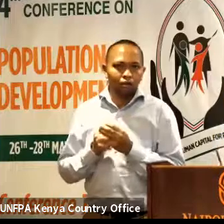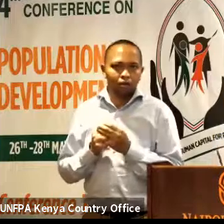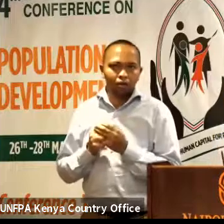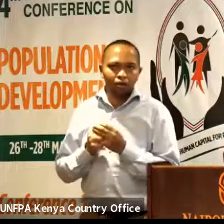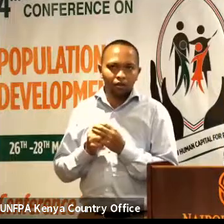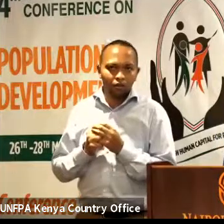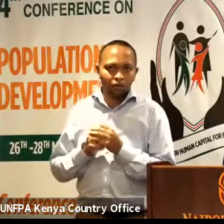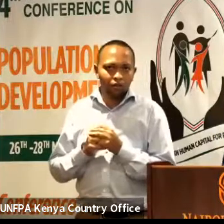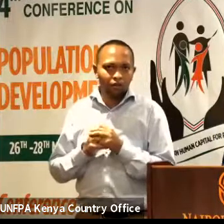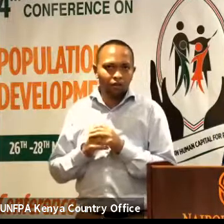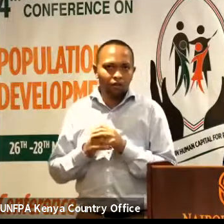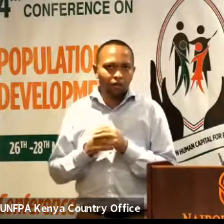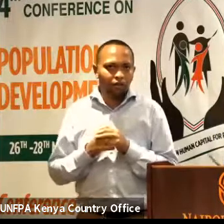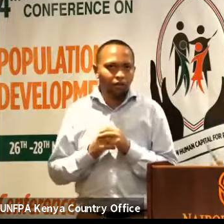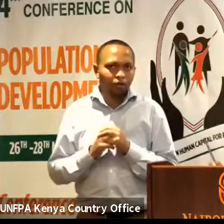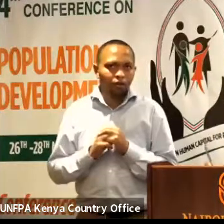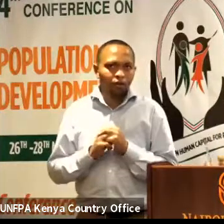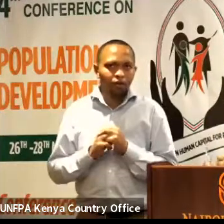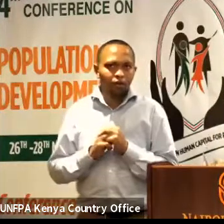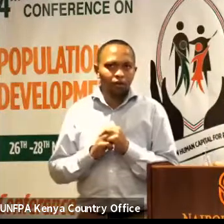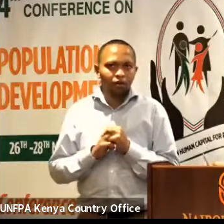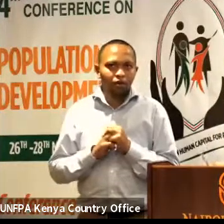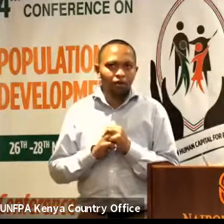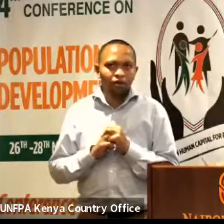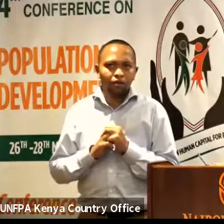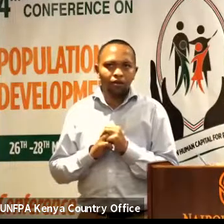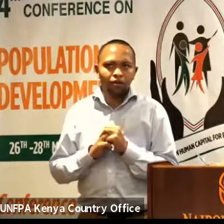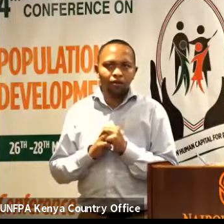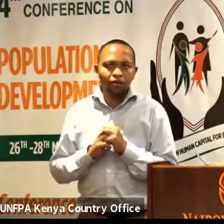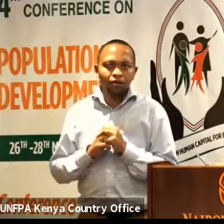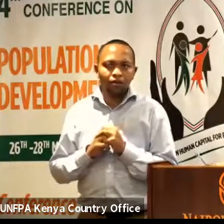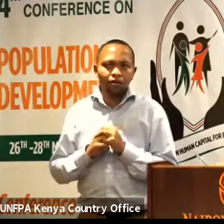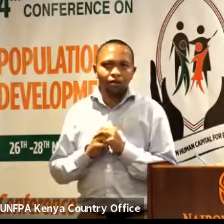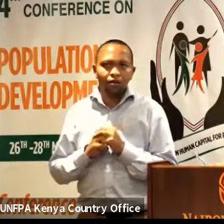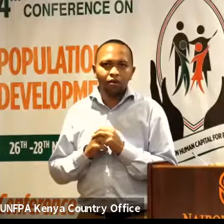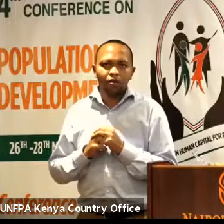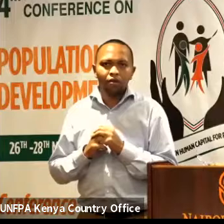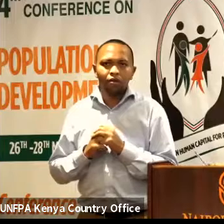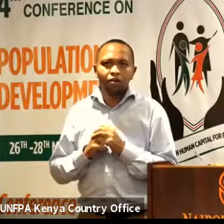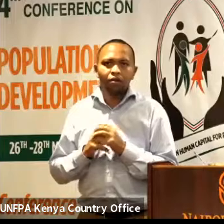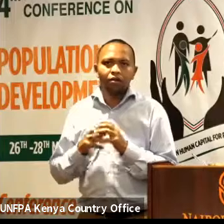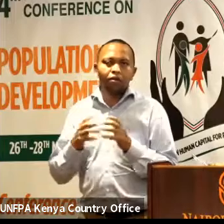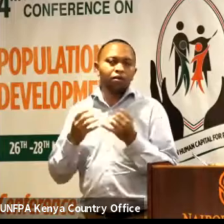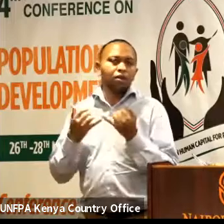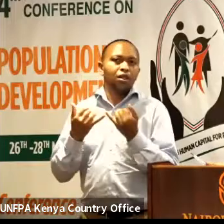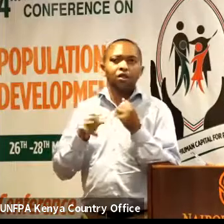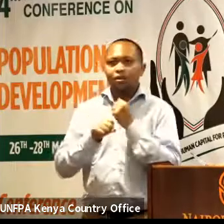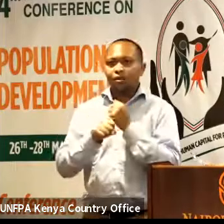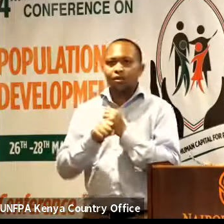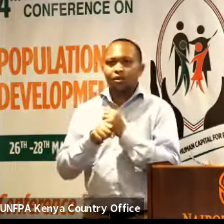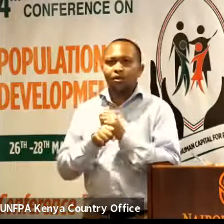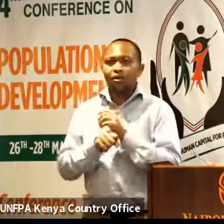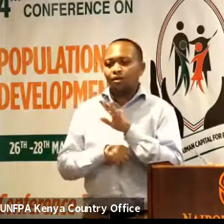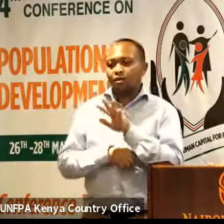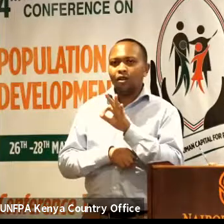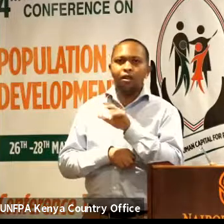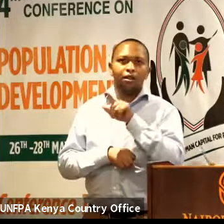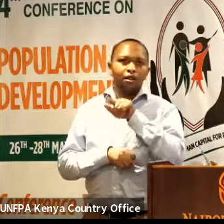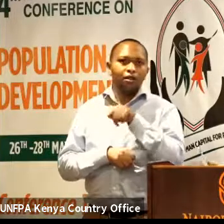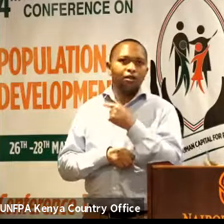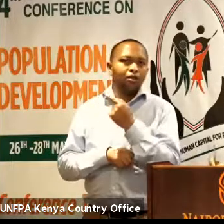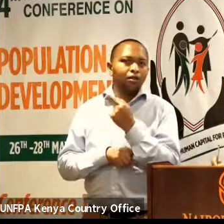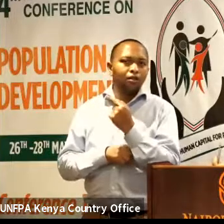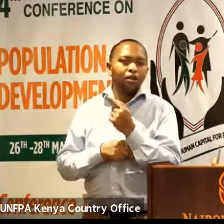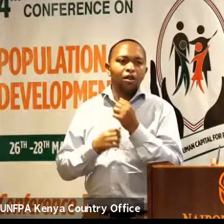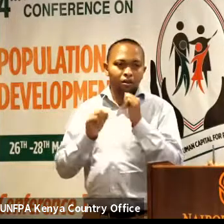in child mortality. We have gone down to 43 per thousand, but we have found